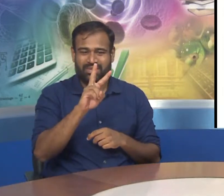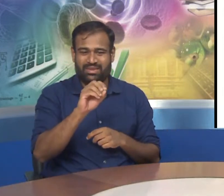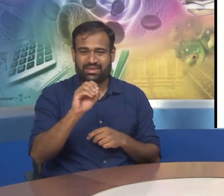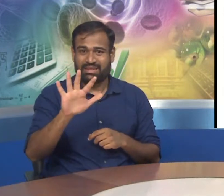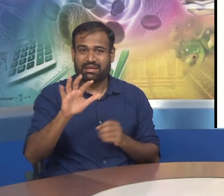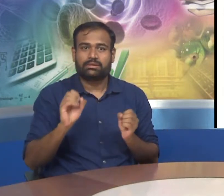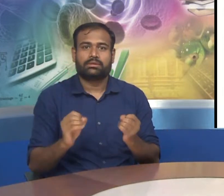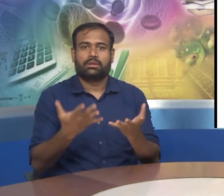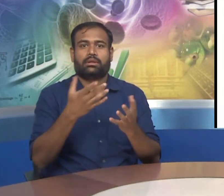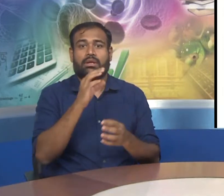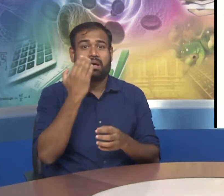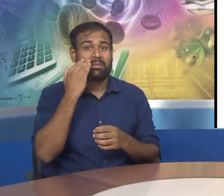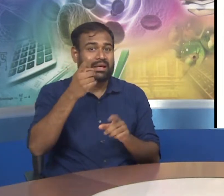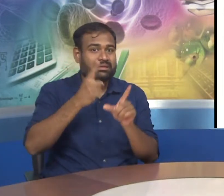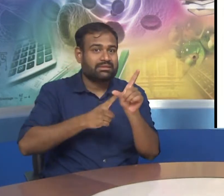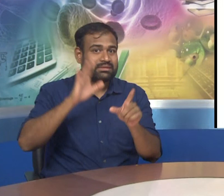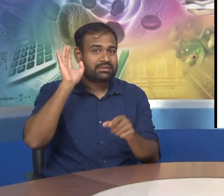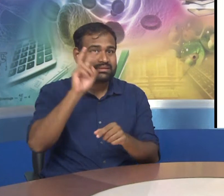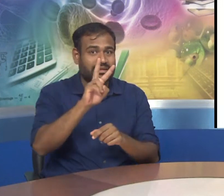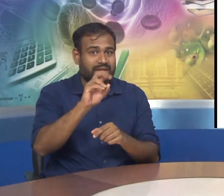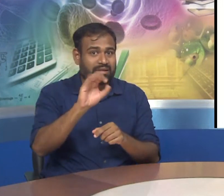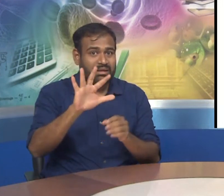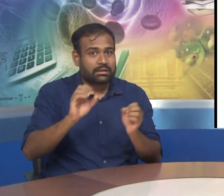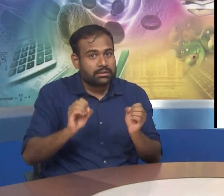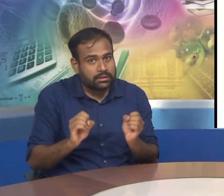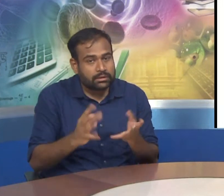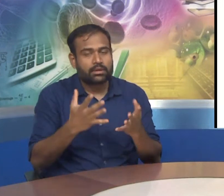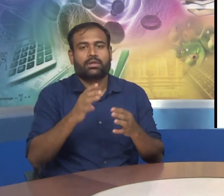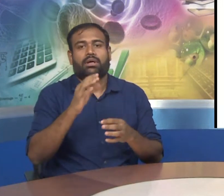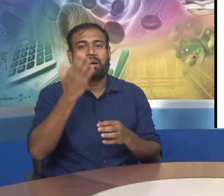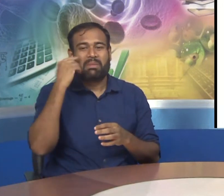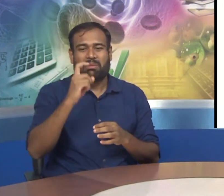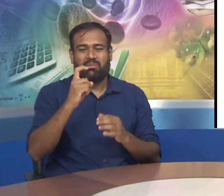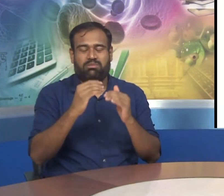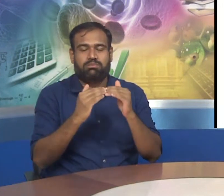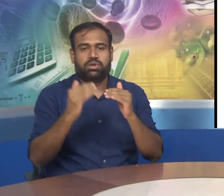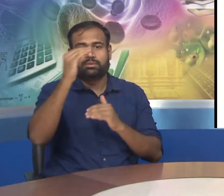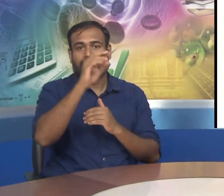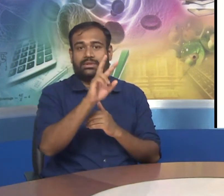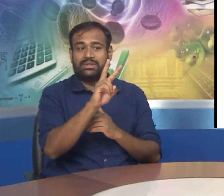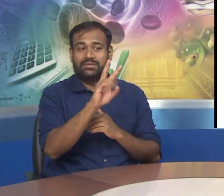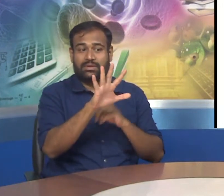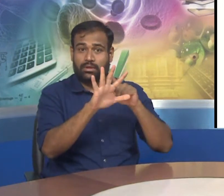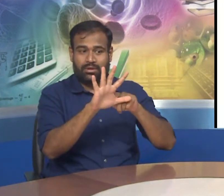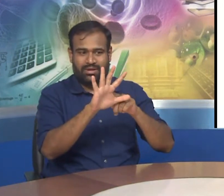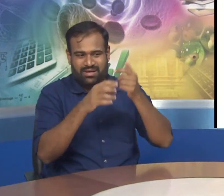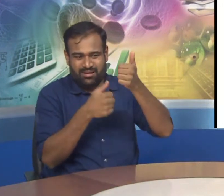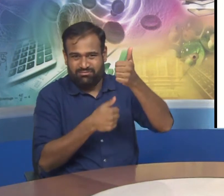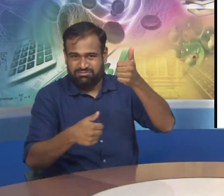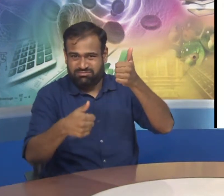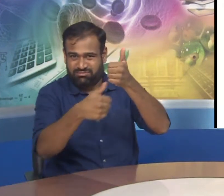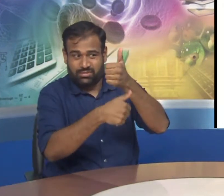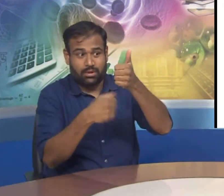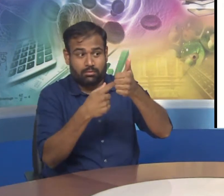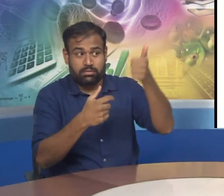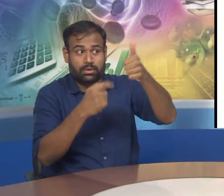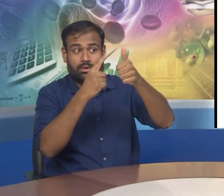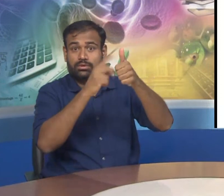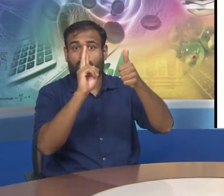As in 2005, there are 25 judges besides the Chief Justice, who is